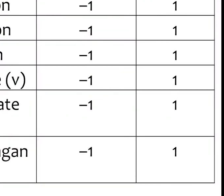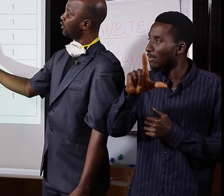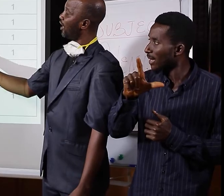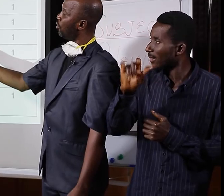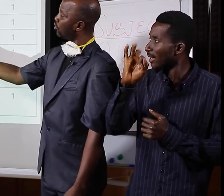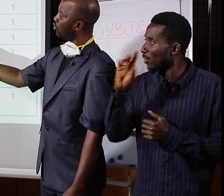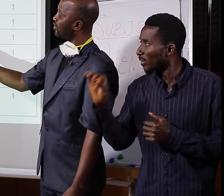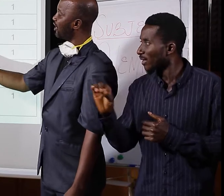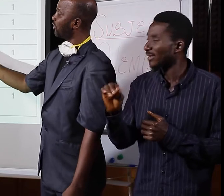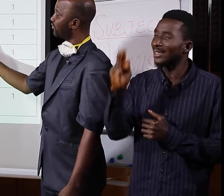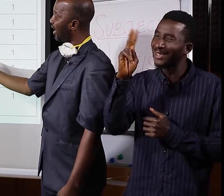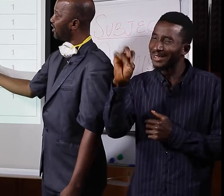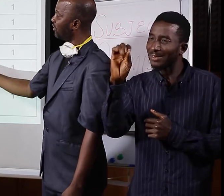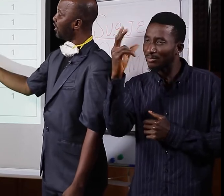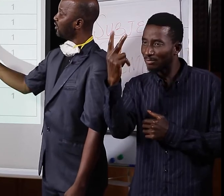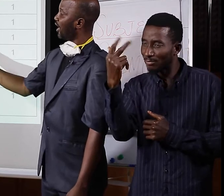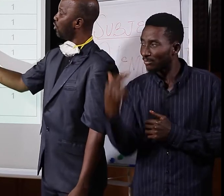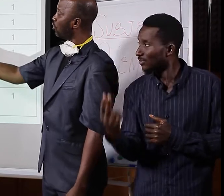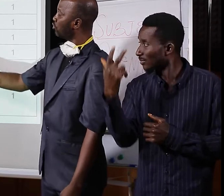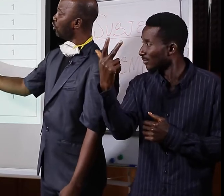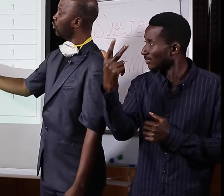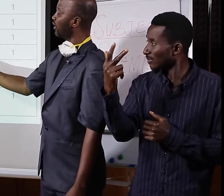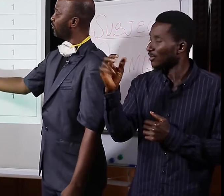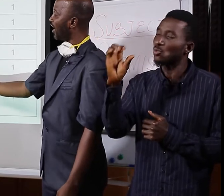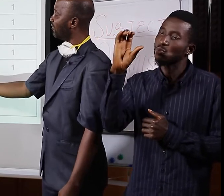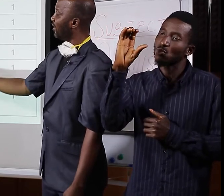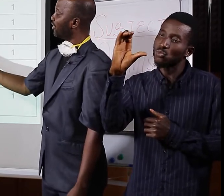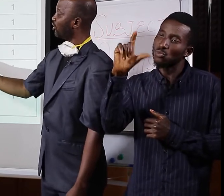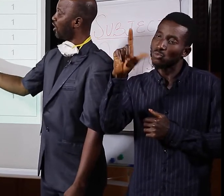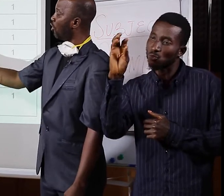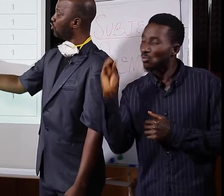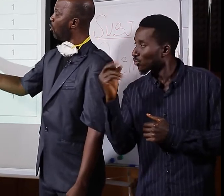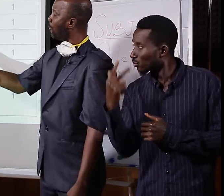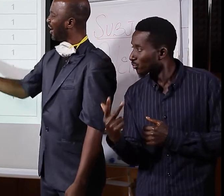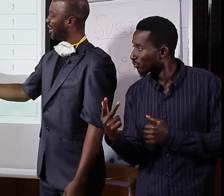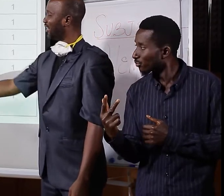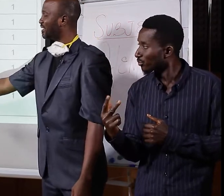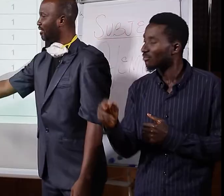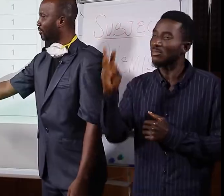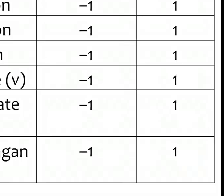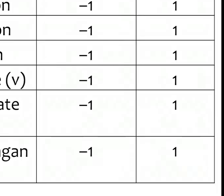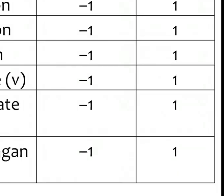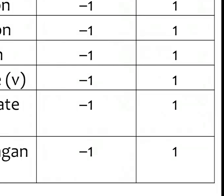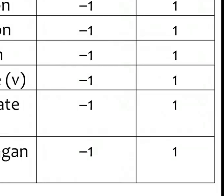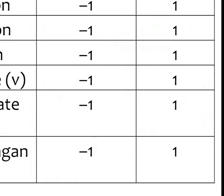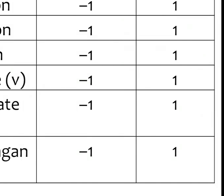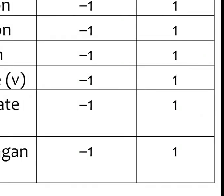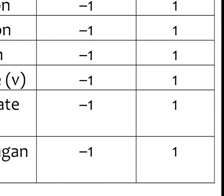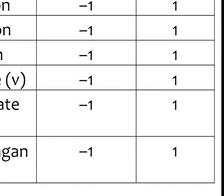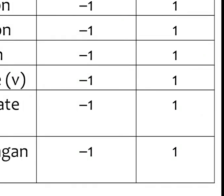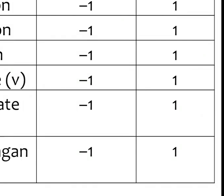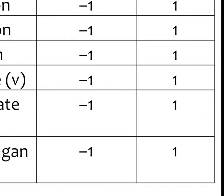iodide, trioxonitrate 5, trioxochlorate 5, tetraoxomanganate 7, all